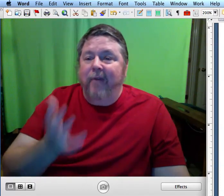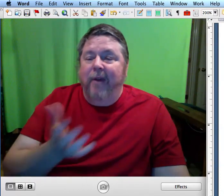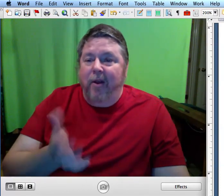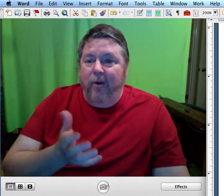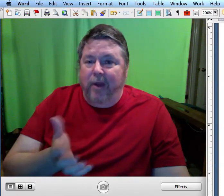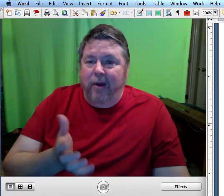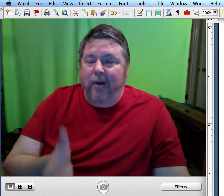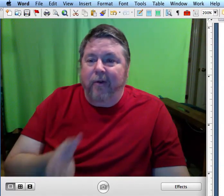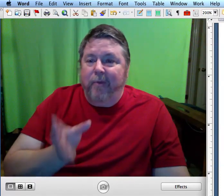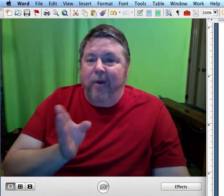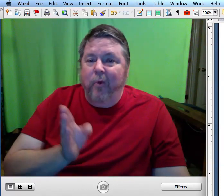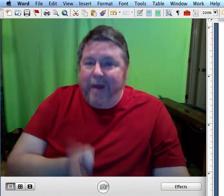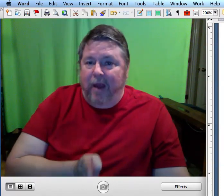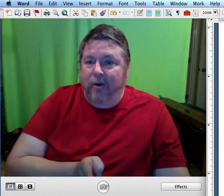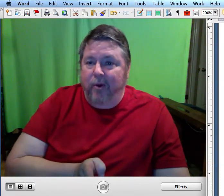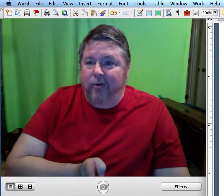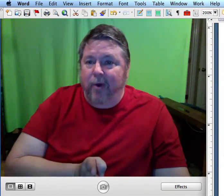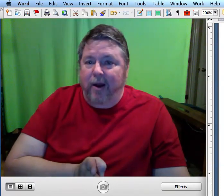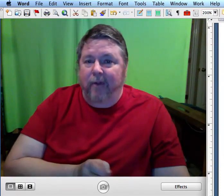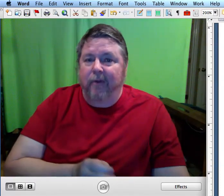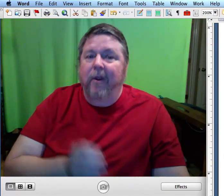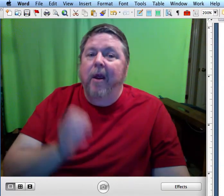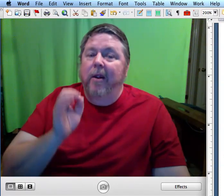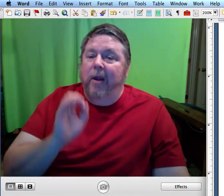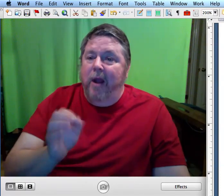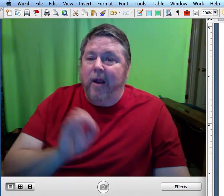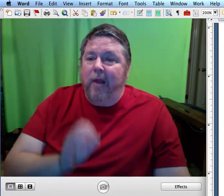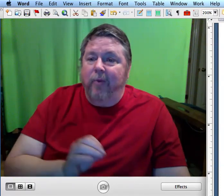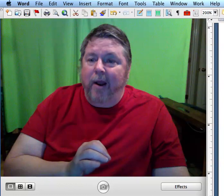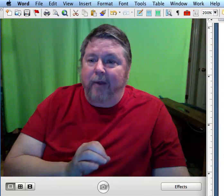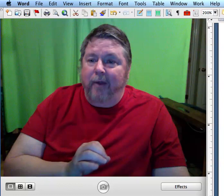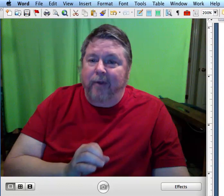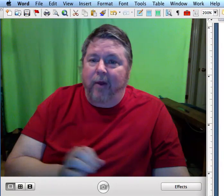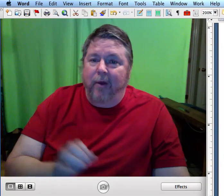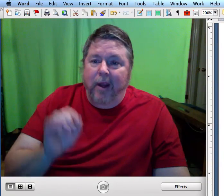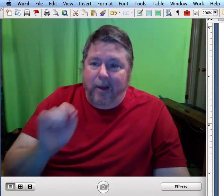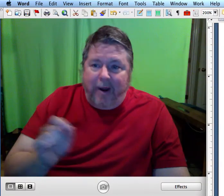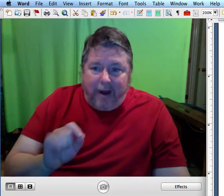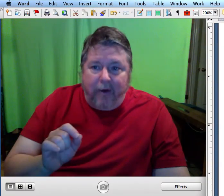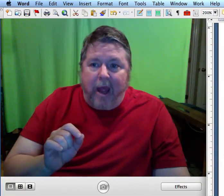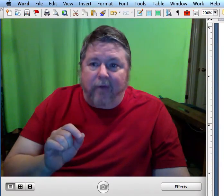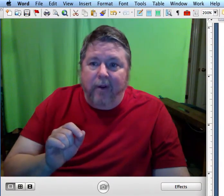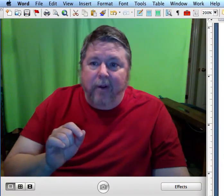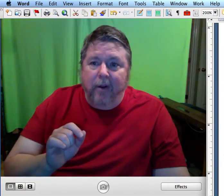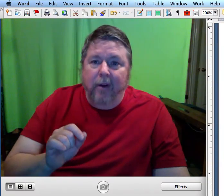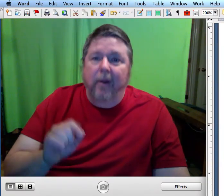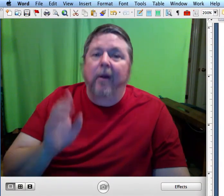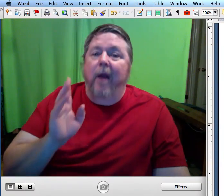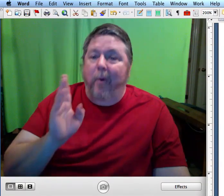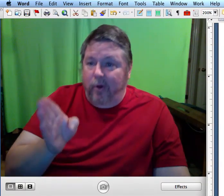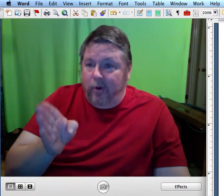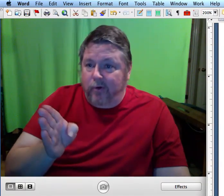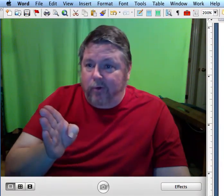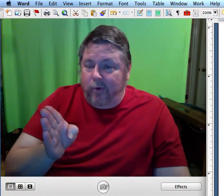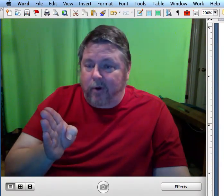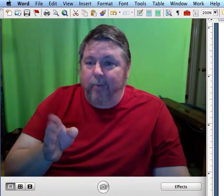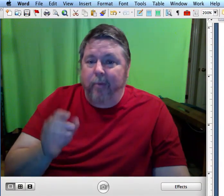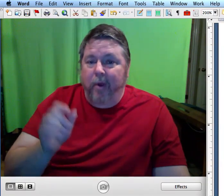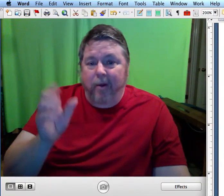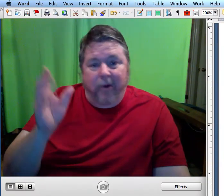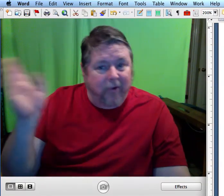have to take all day. You don't have to spend a weekend doing the SWOT analysis. You can knock a SWOT analysis out in about an hour and a half. I want you to look at your